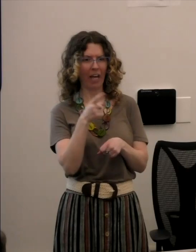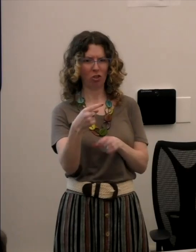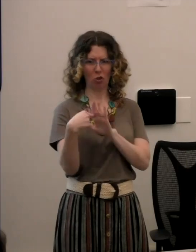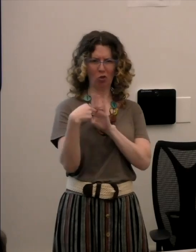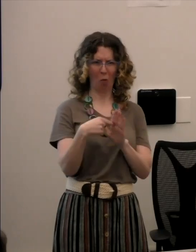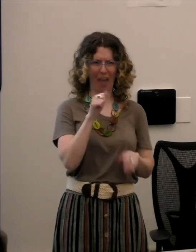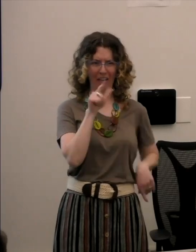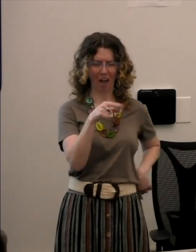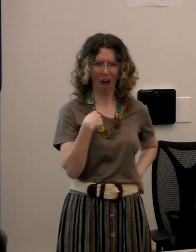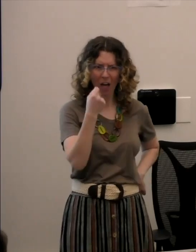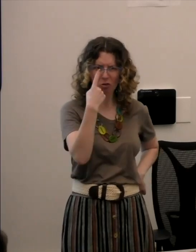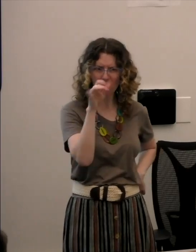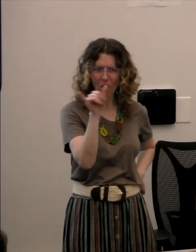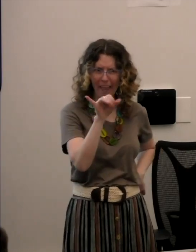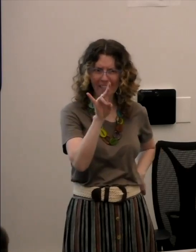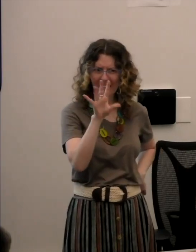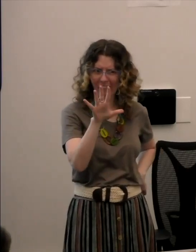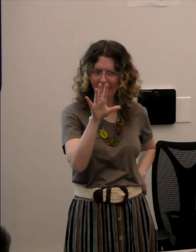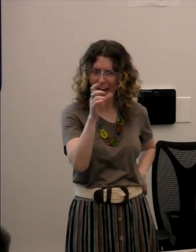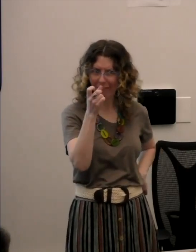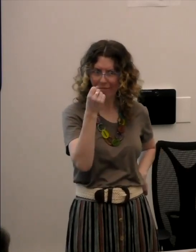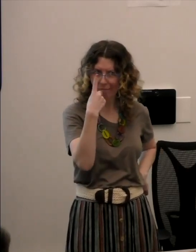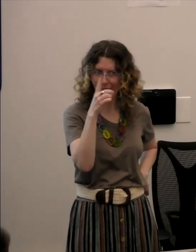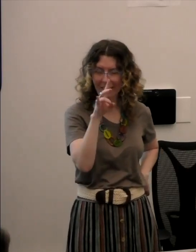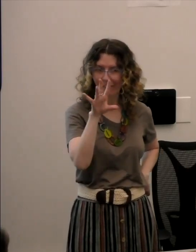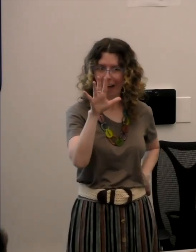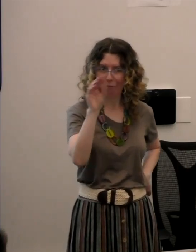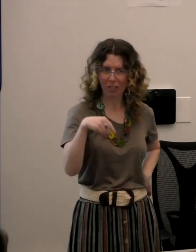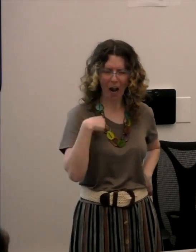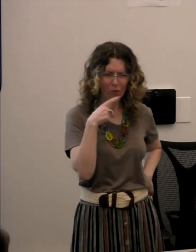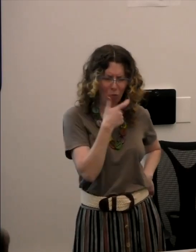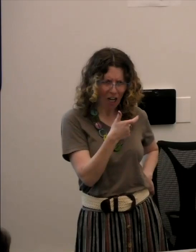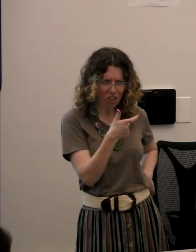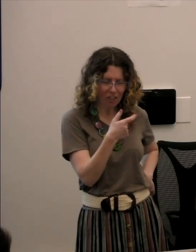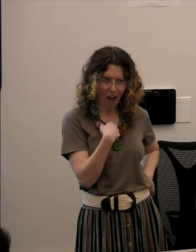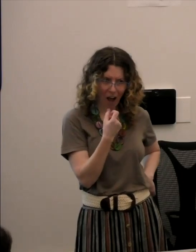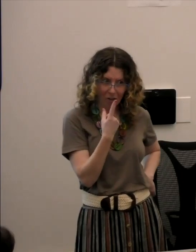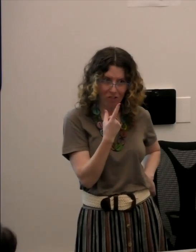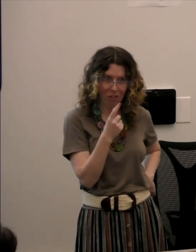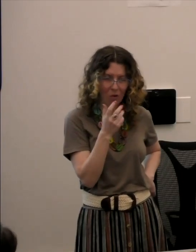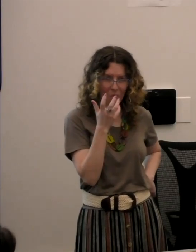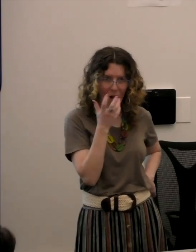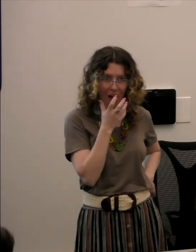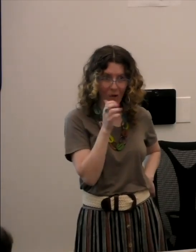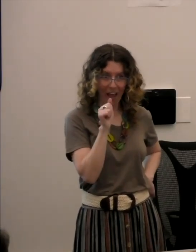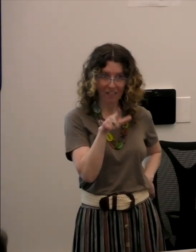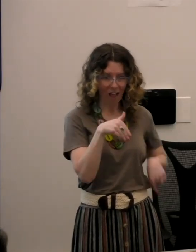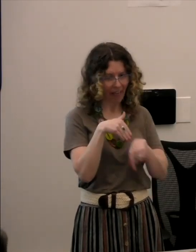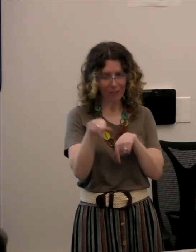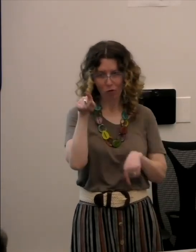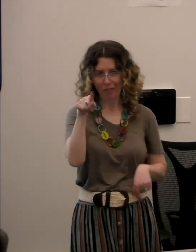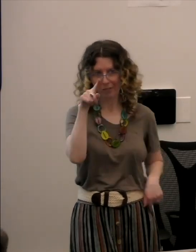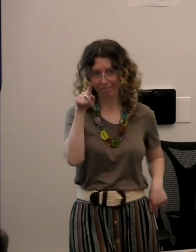in my class this year, and she was showing me the ASL, and they're like 75%, and I was watching and I could